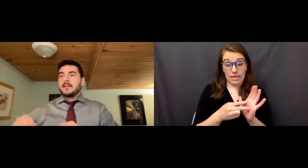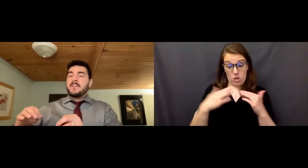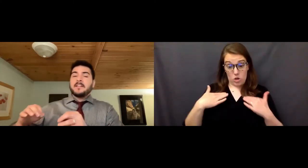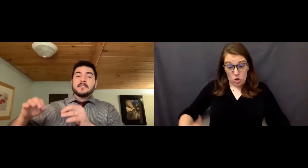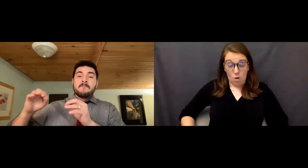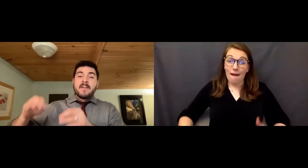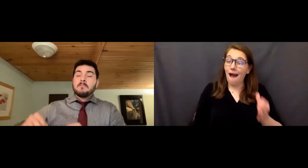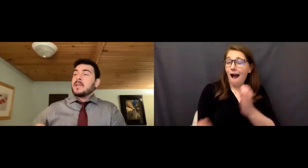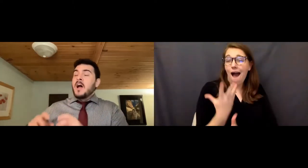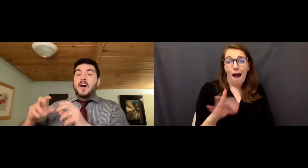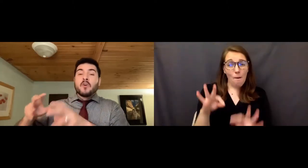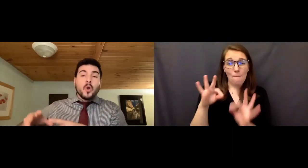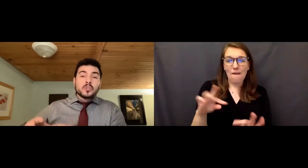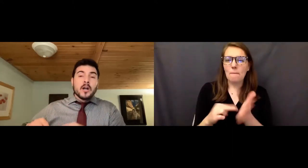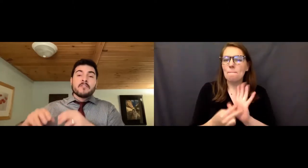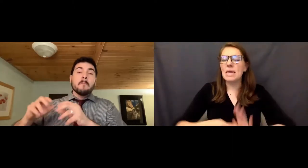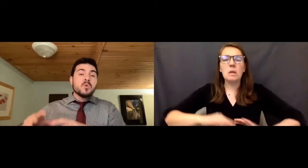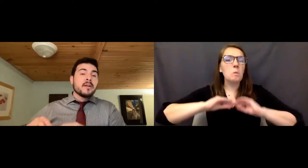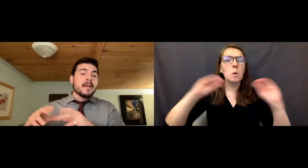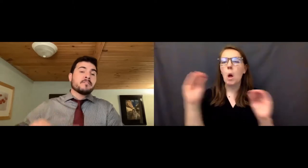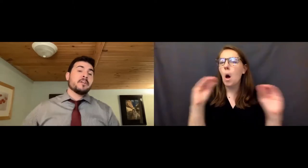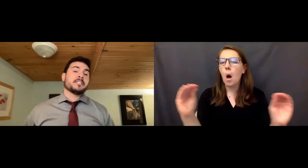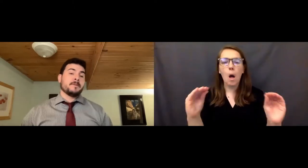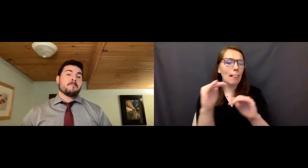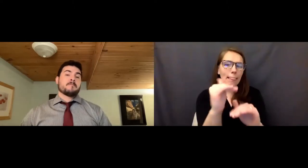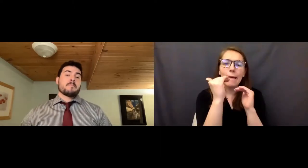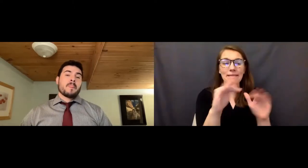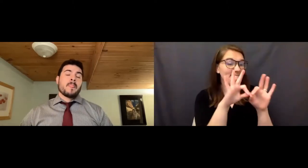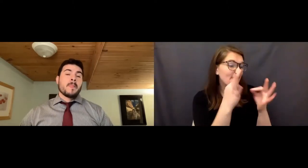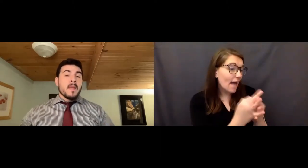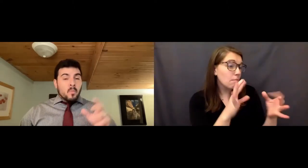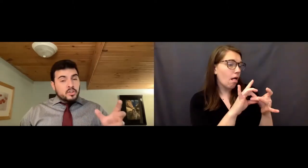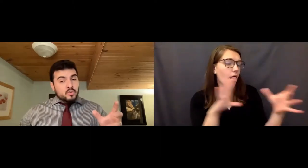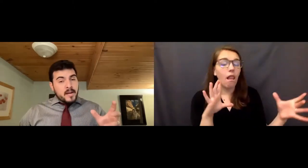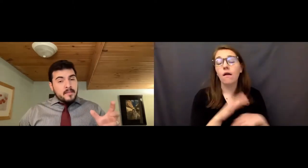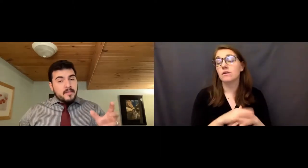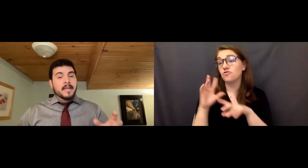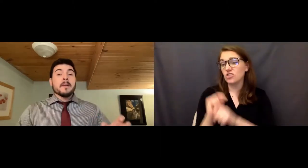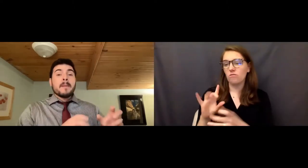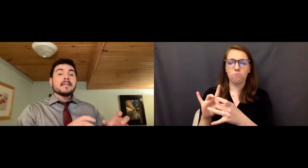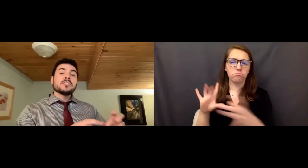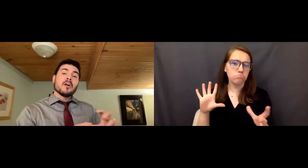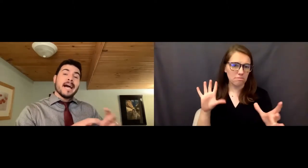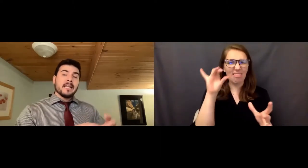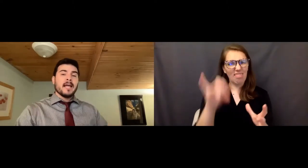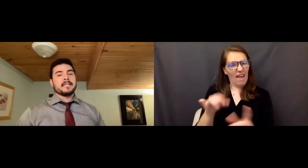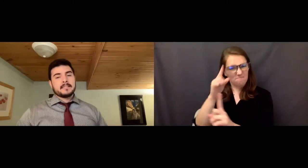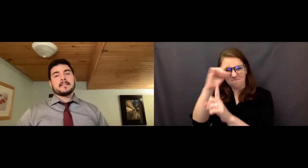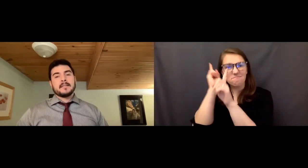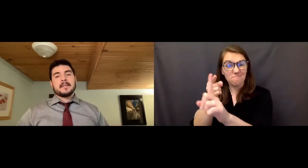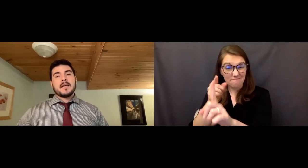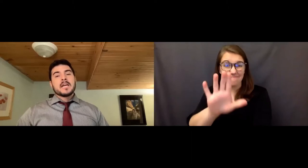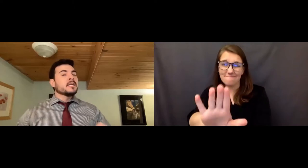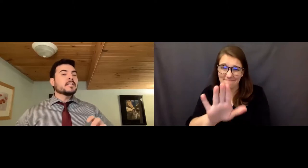the inconveniences of family, of culture, of community, and of tradition. When strength and independence are